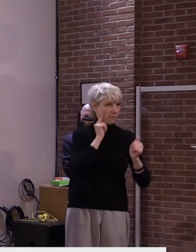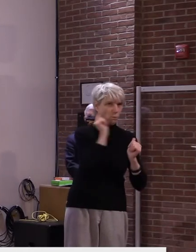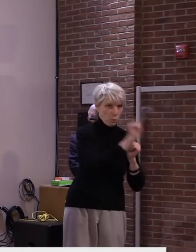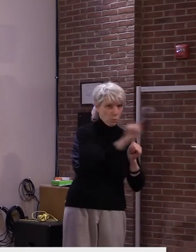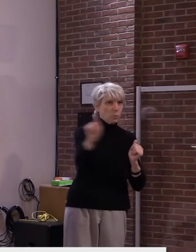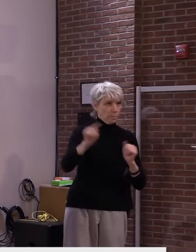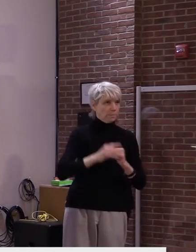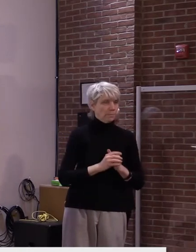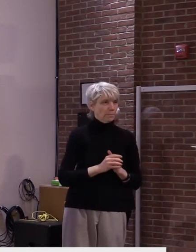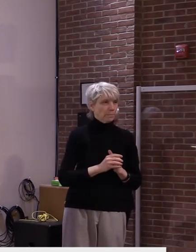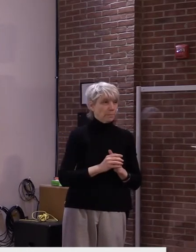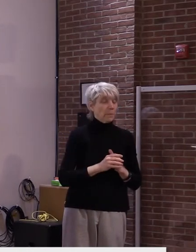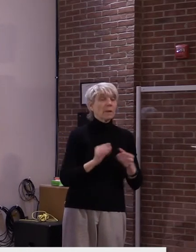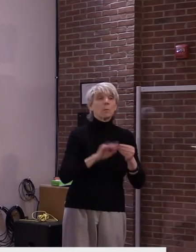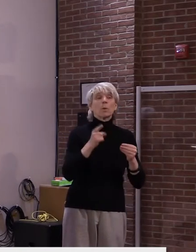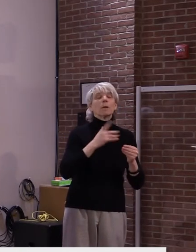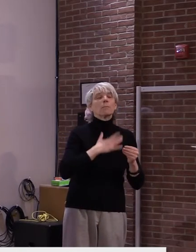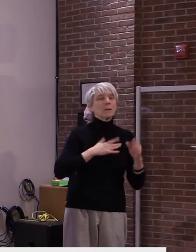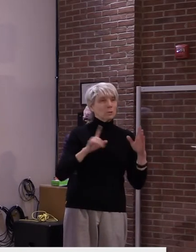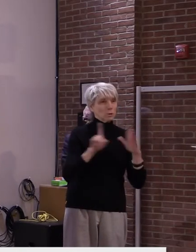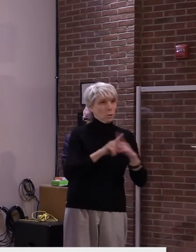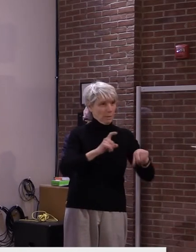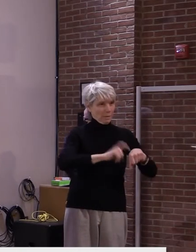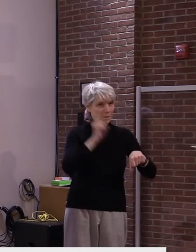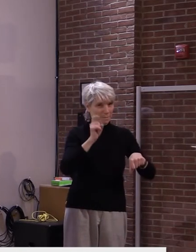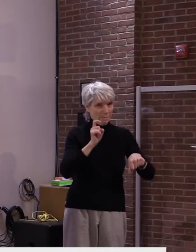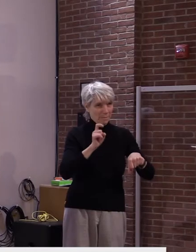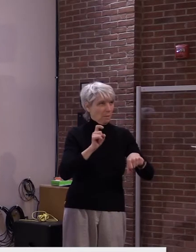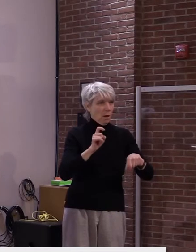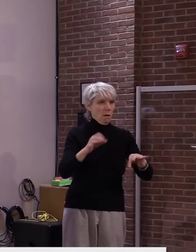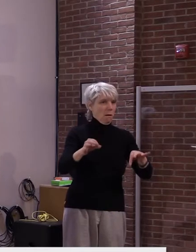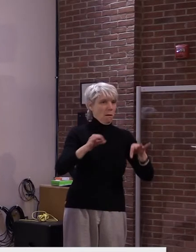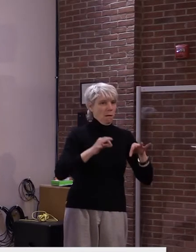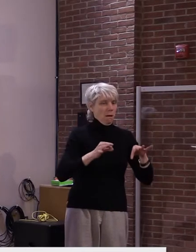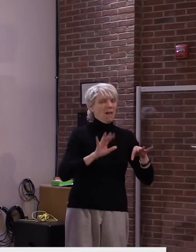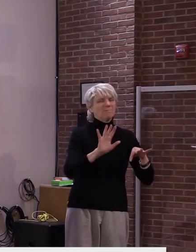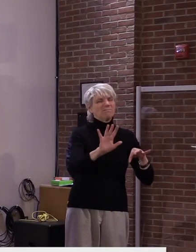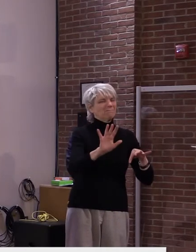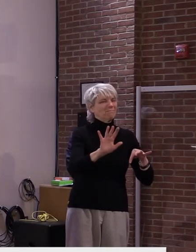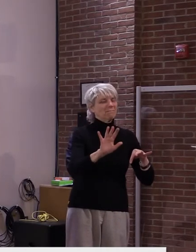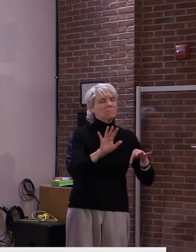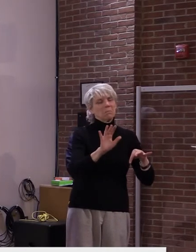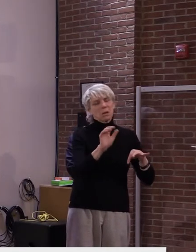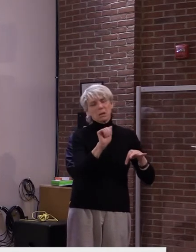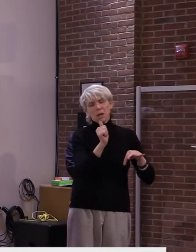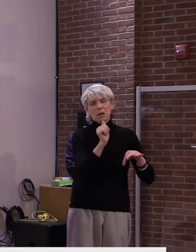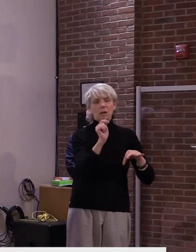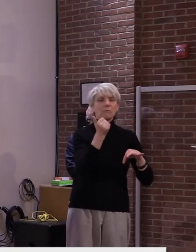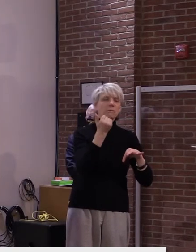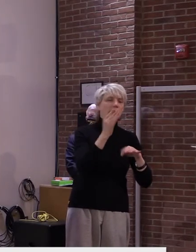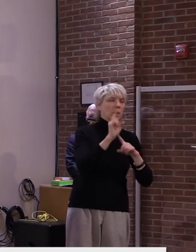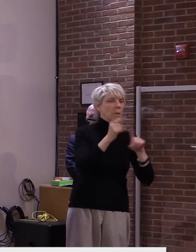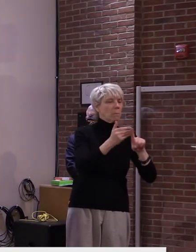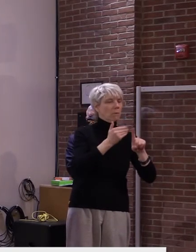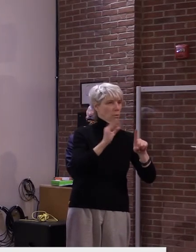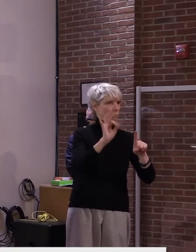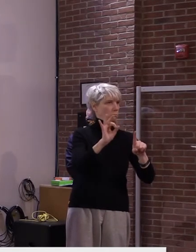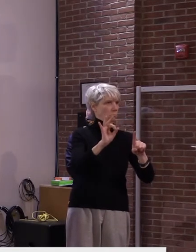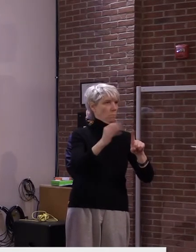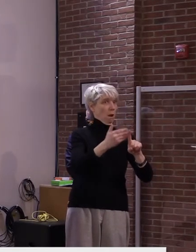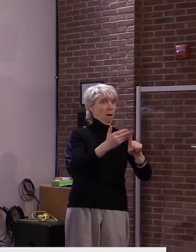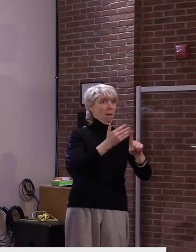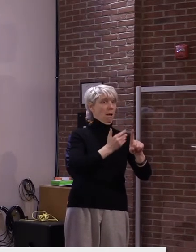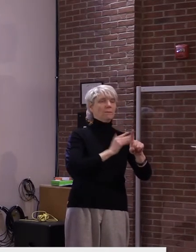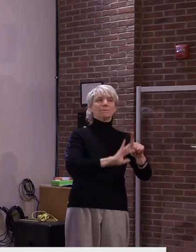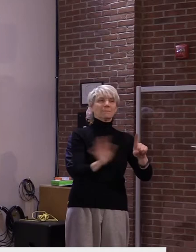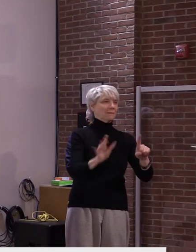appreciate your being on time, but try not to arrive earlier than 15 minutes before your appointment. If you need someone to come